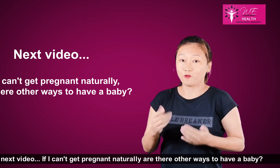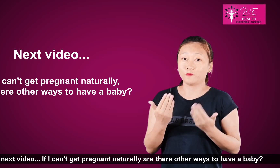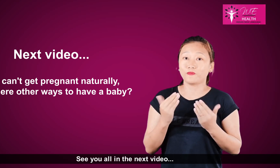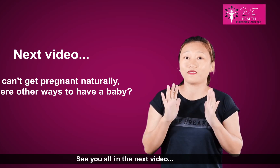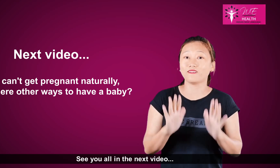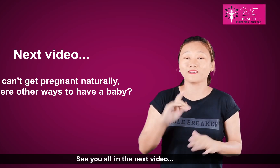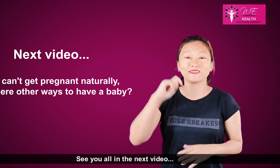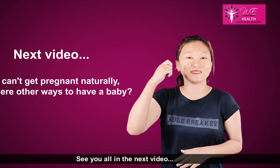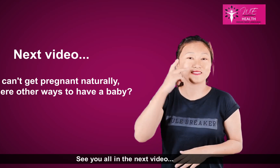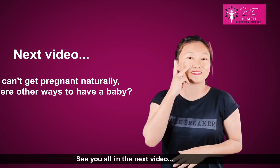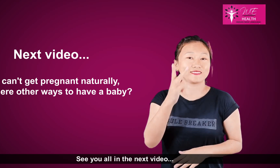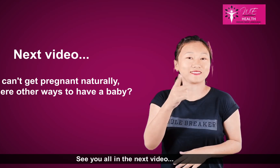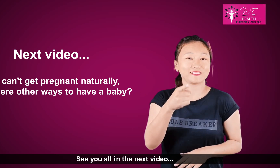See you all in the next video.